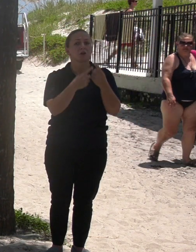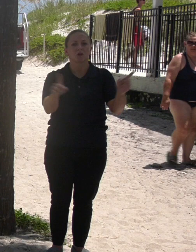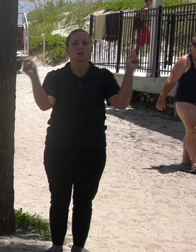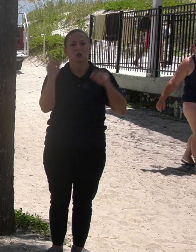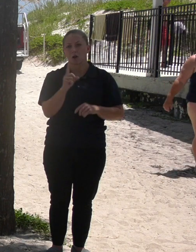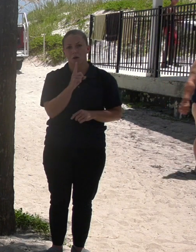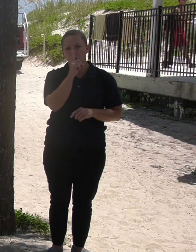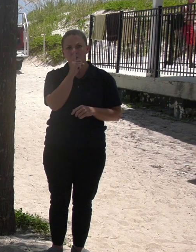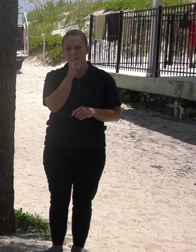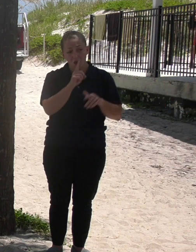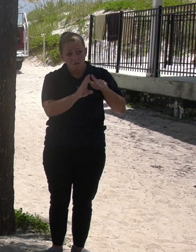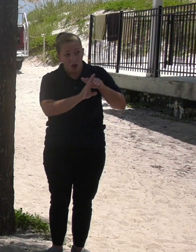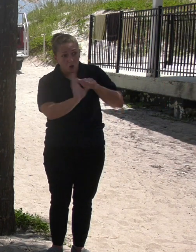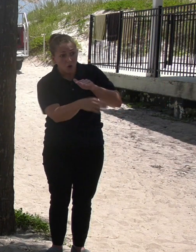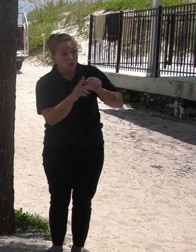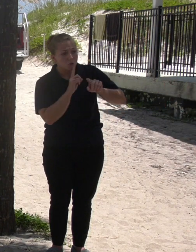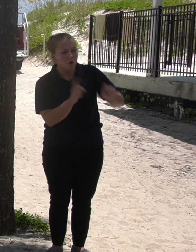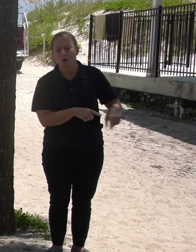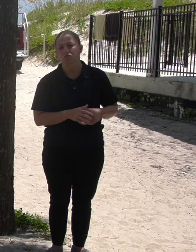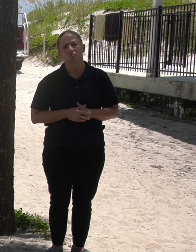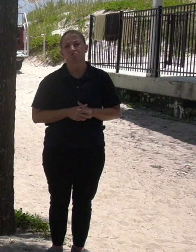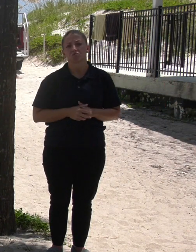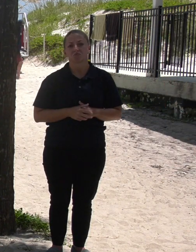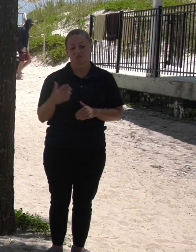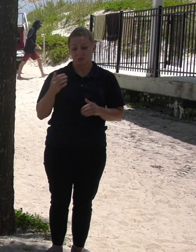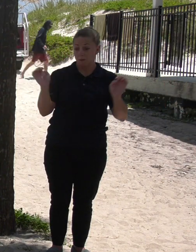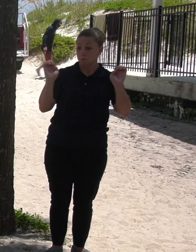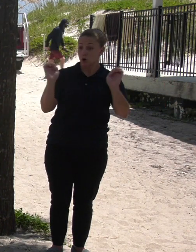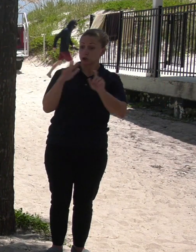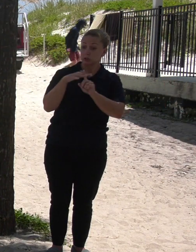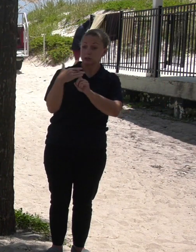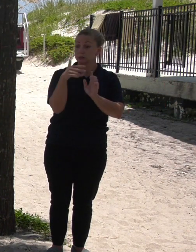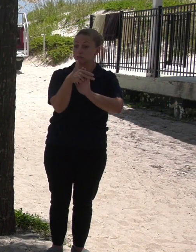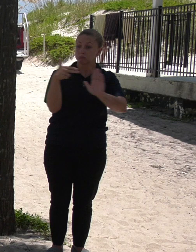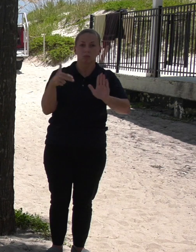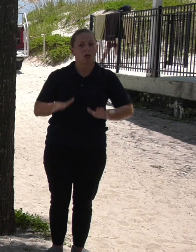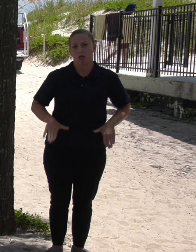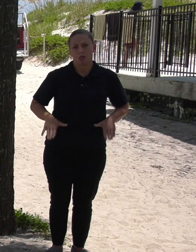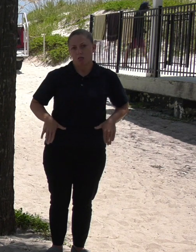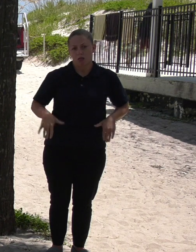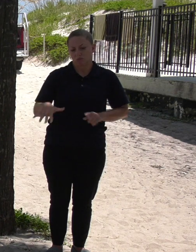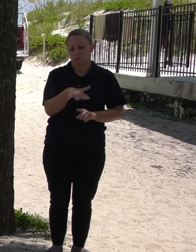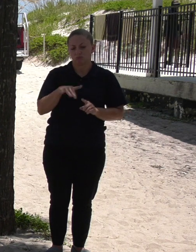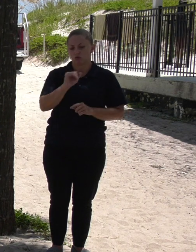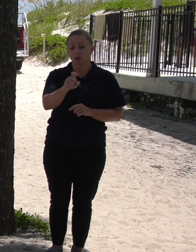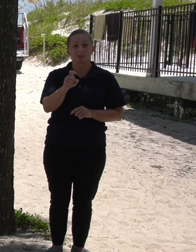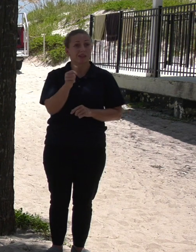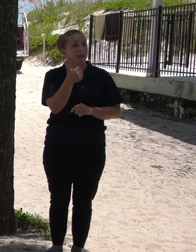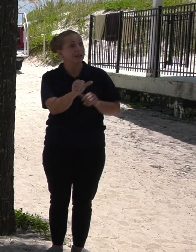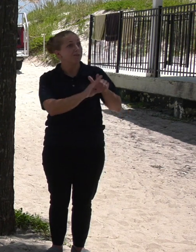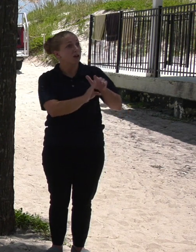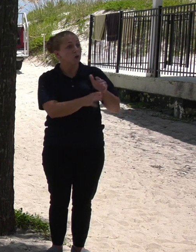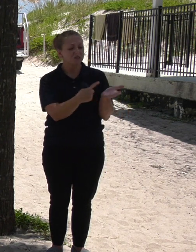or evacuations. We have not declared a local state of emergency or an evacuation. Any changes to this will be influenced in the next